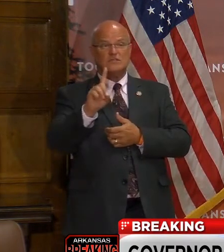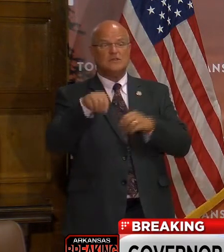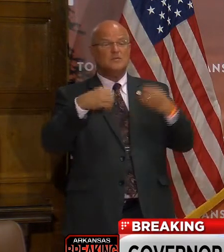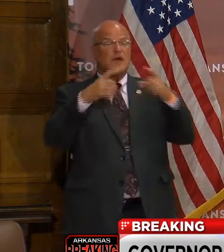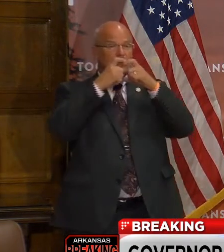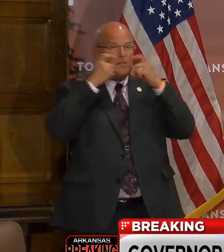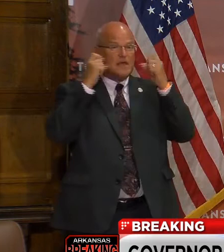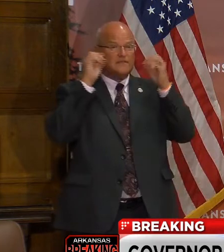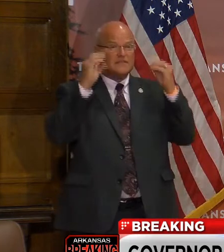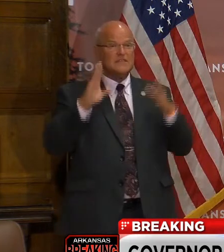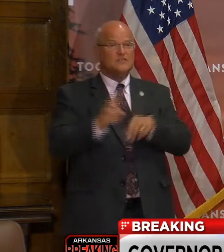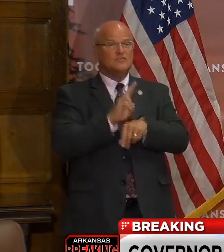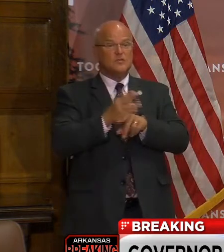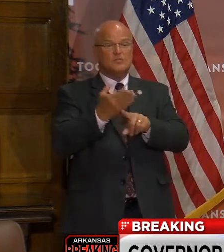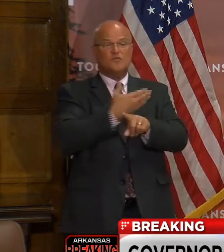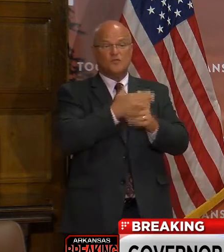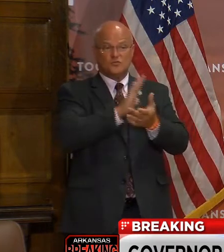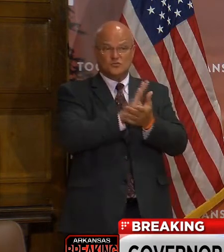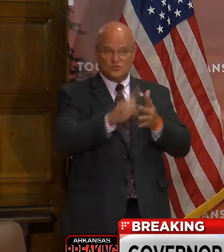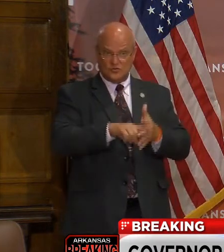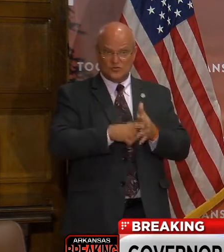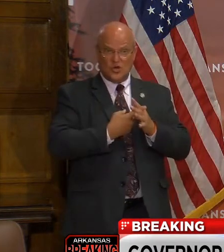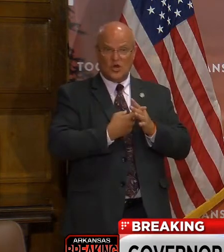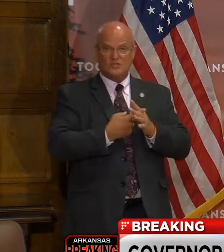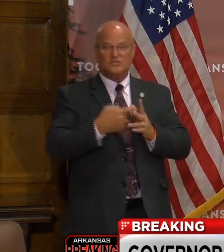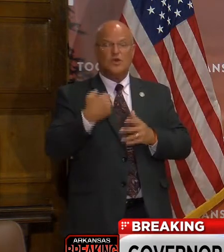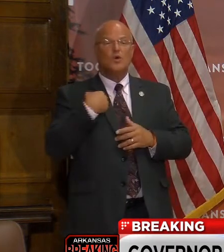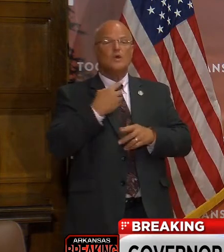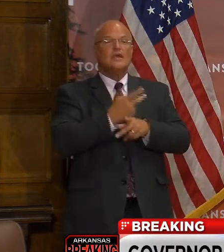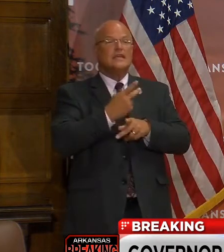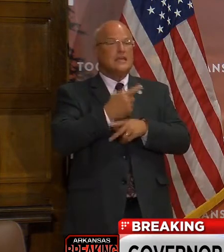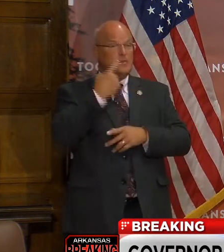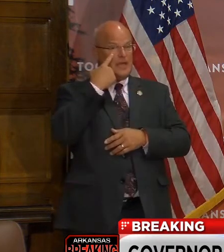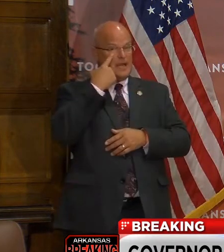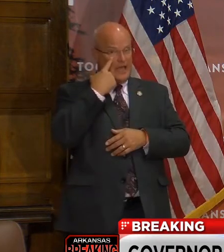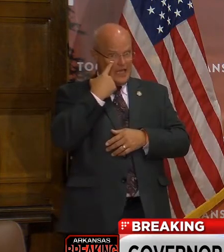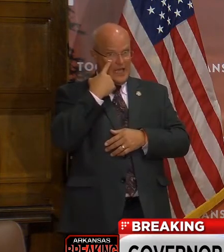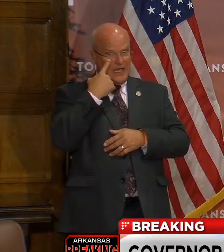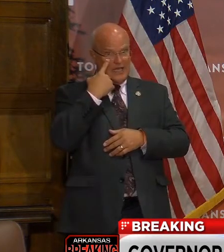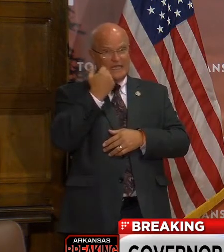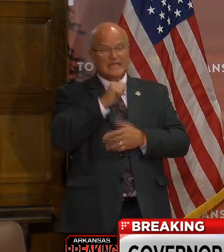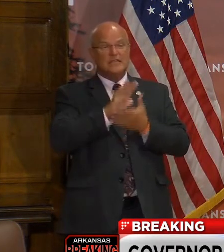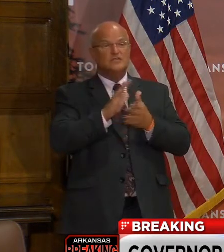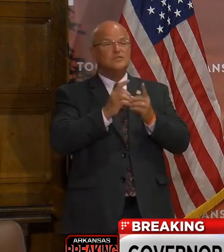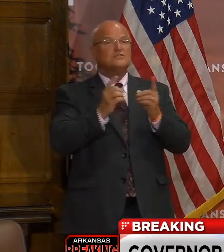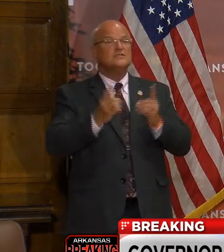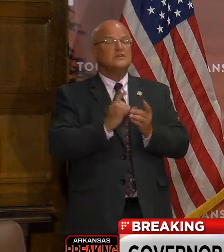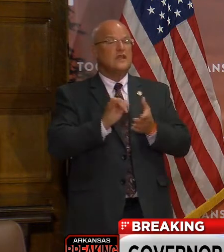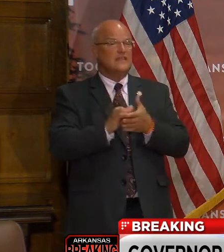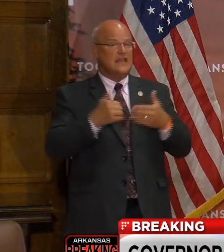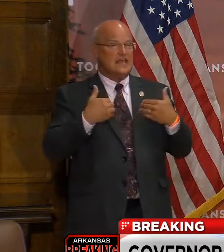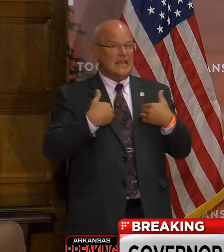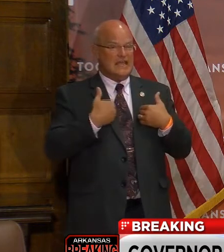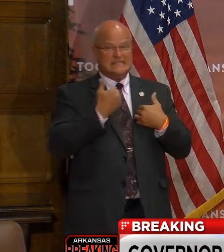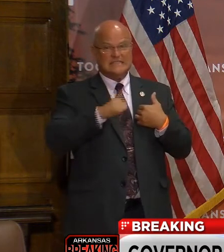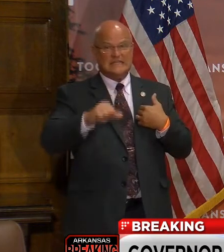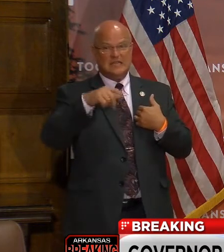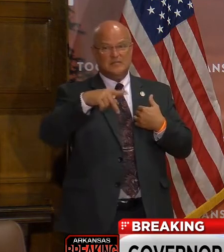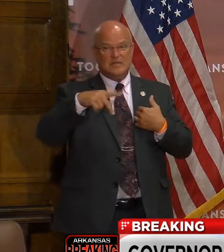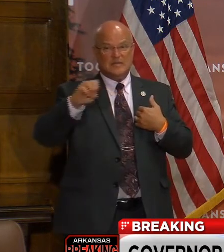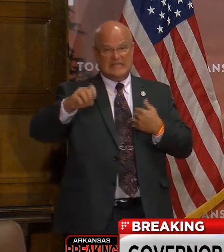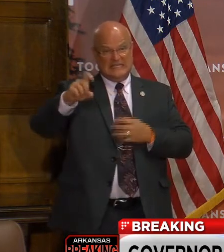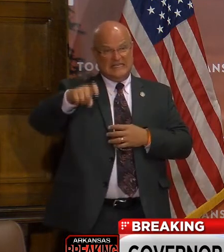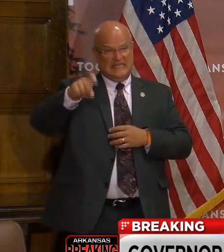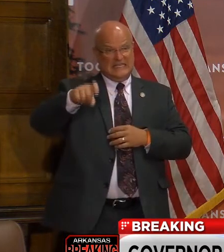for teachers to use prior to the start of school. We are keeping an eye on any school district that has any PPE